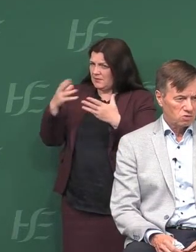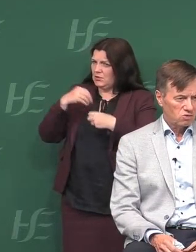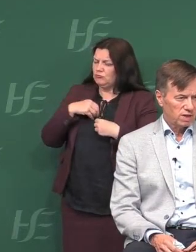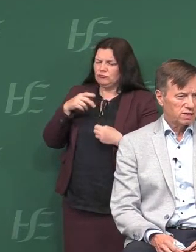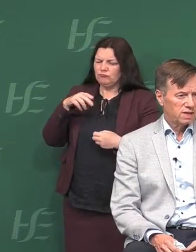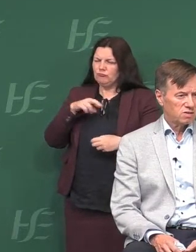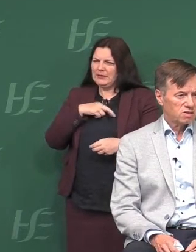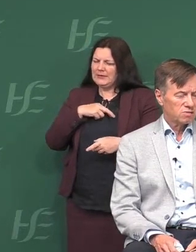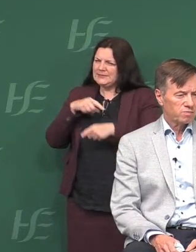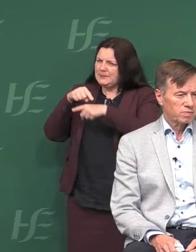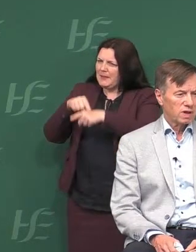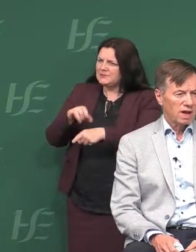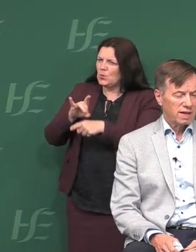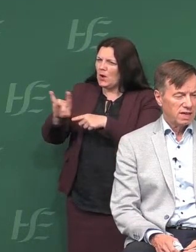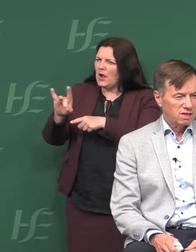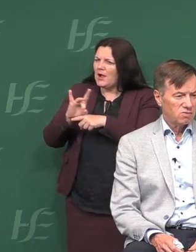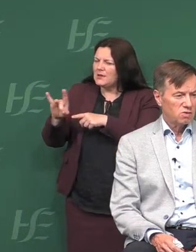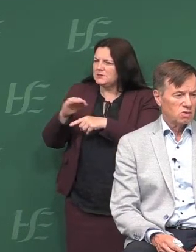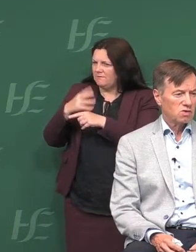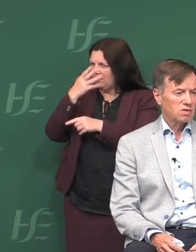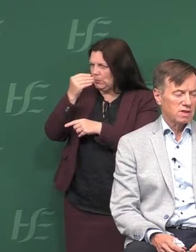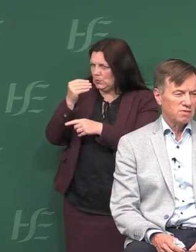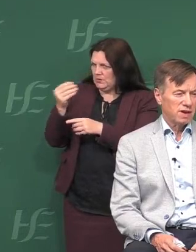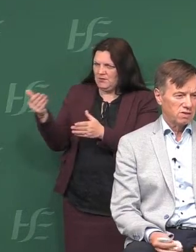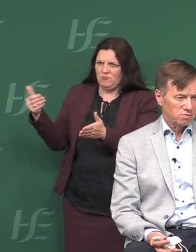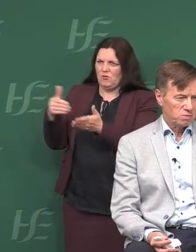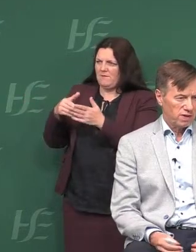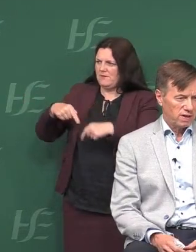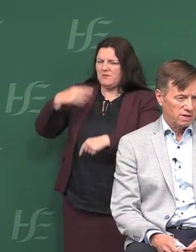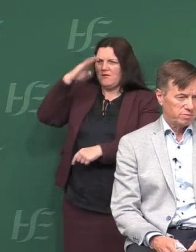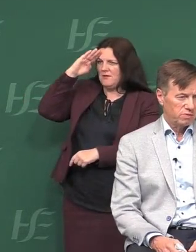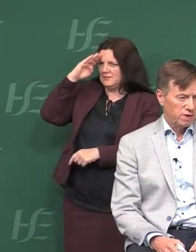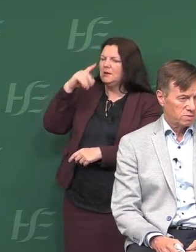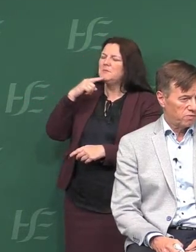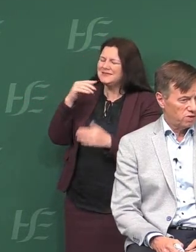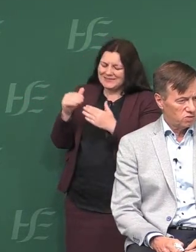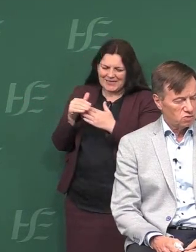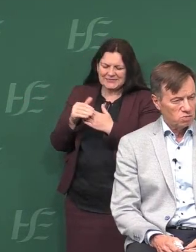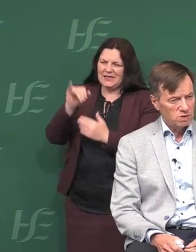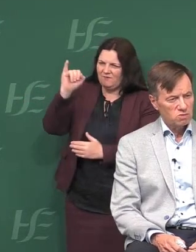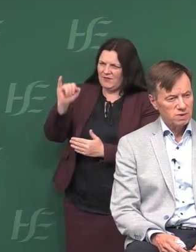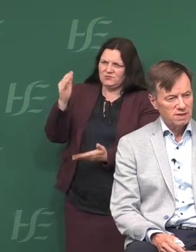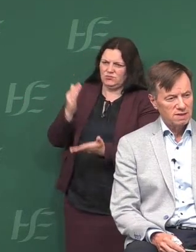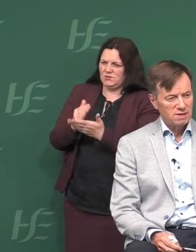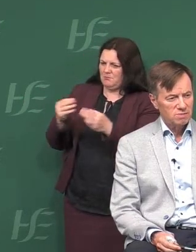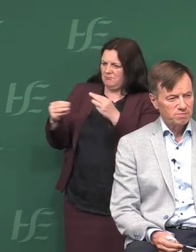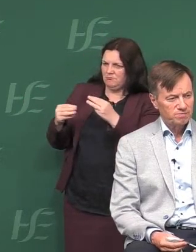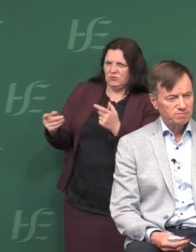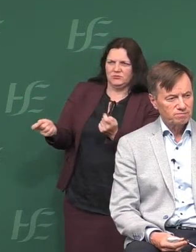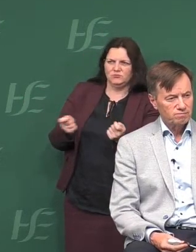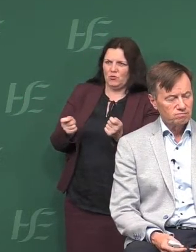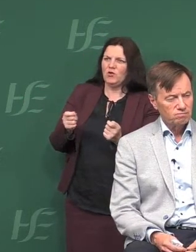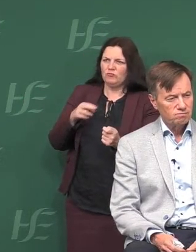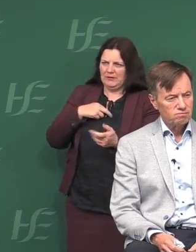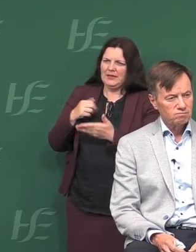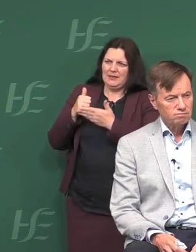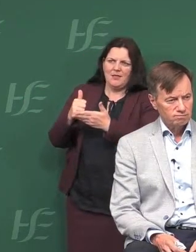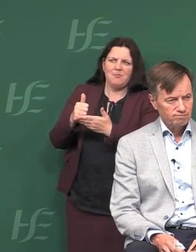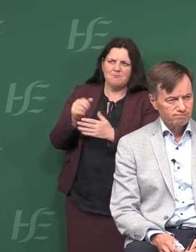by the particular strain that hits us. And yes, of course, effective infection prevention control measures will assist.